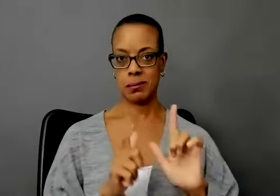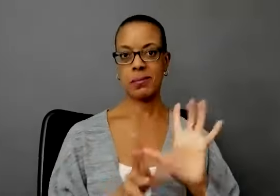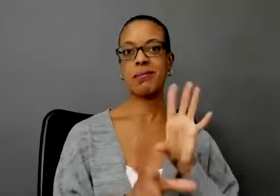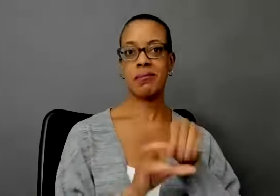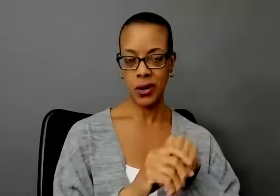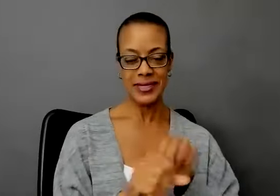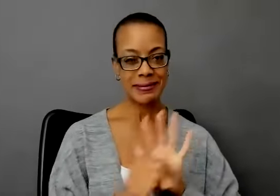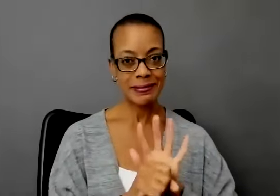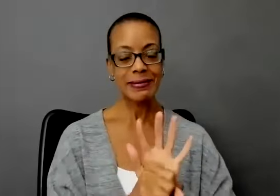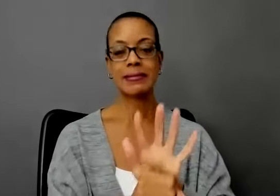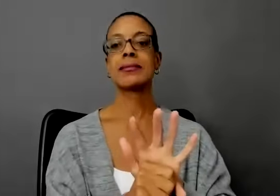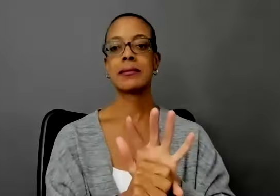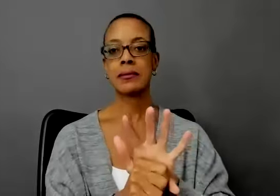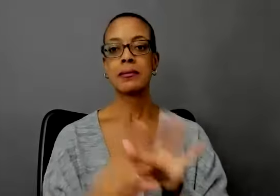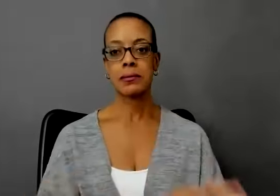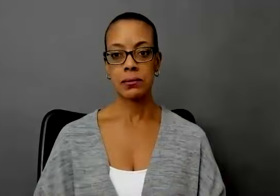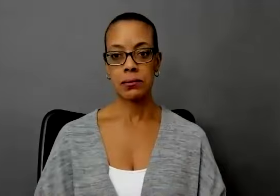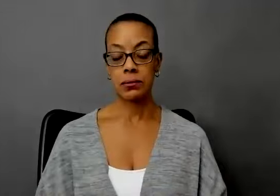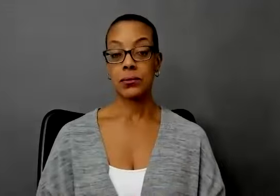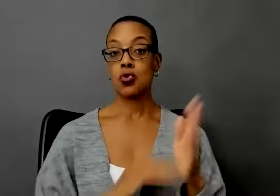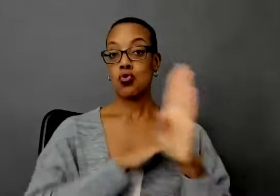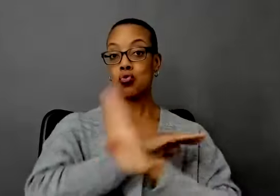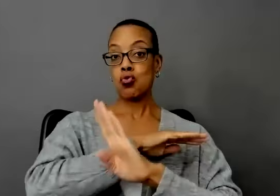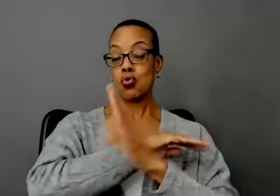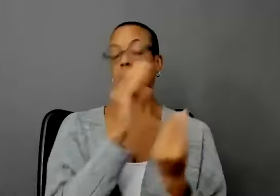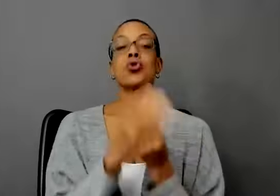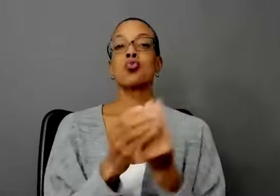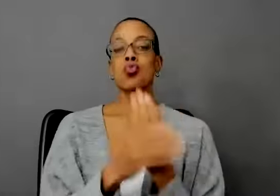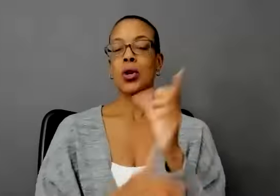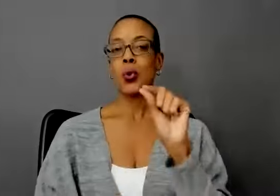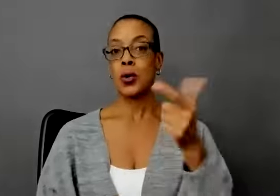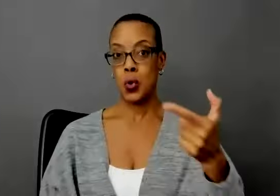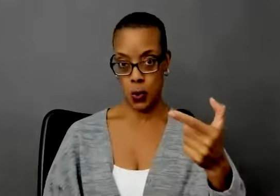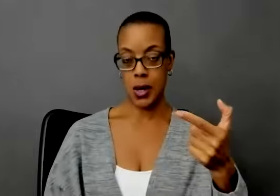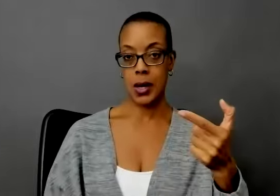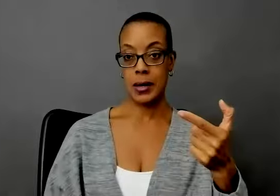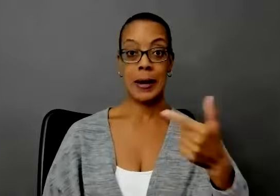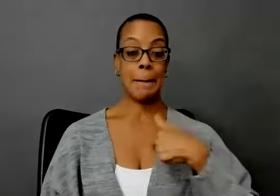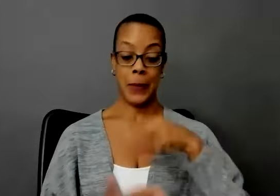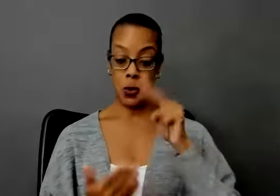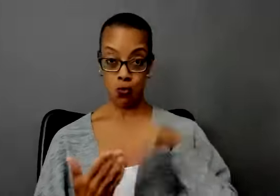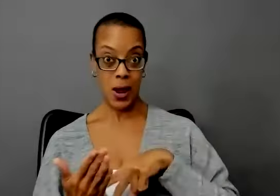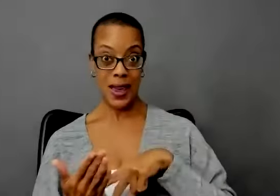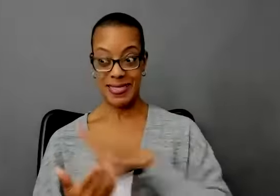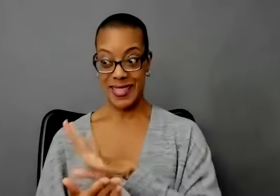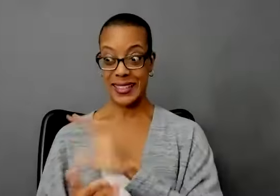advocacy. So in the spring of 2021, when I read about what happened to the woman in Kitchener-Waterloo, I